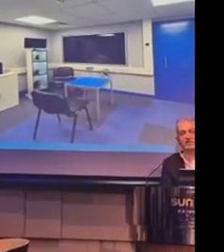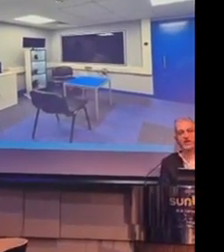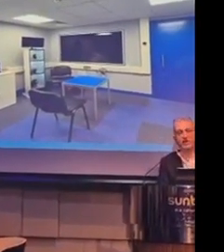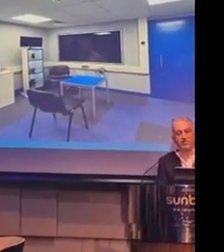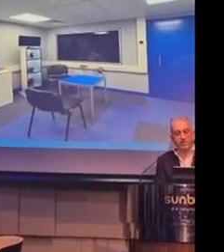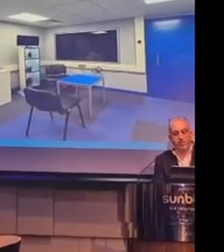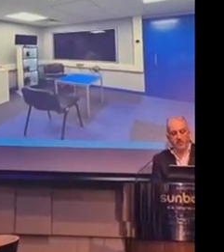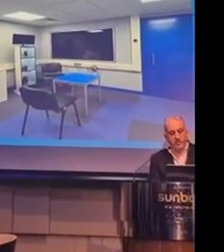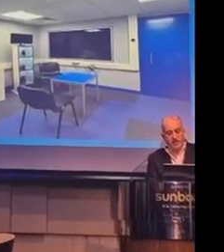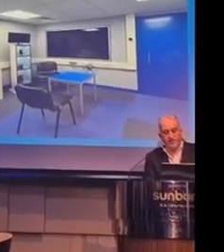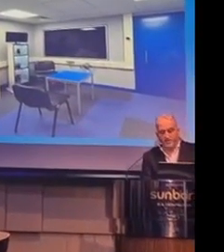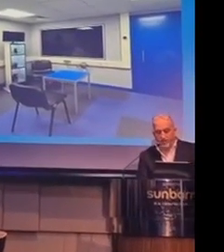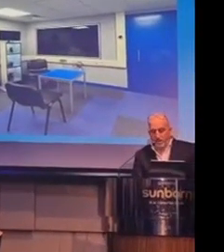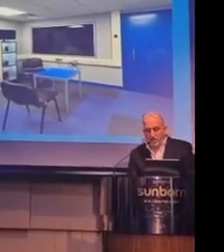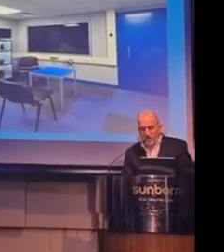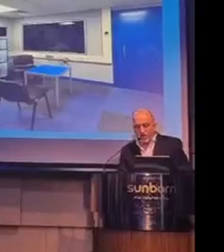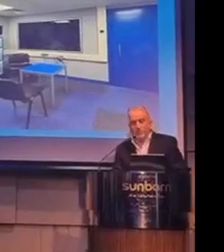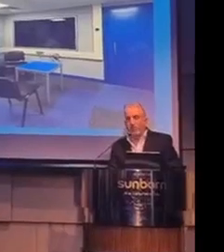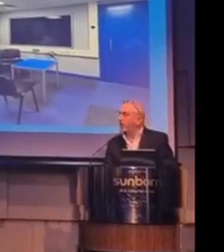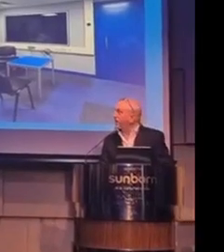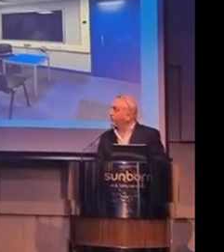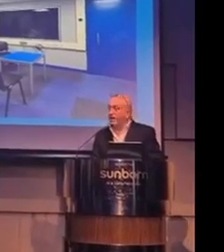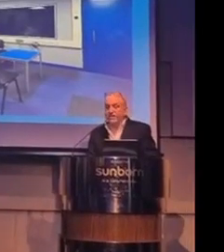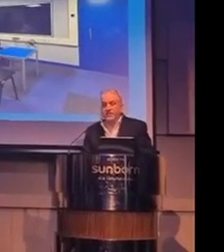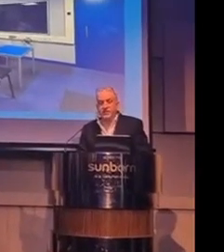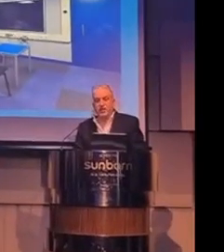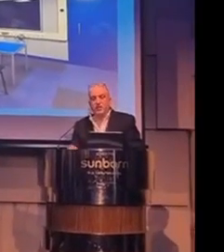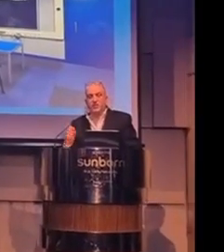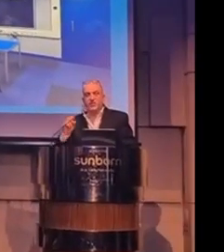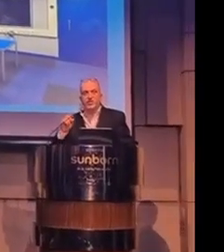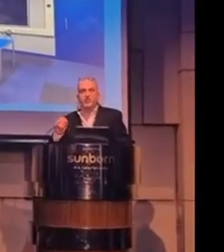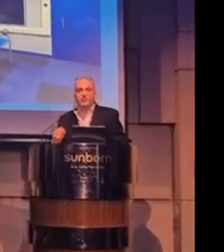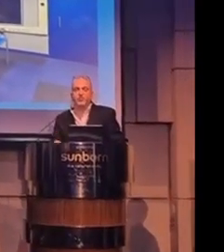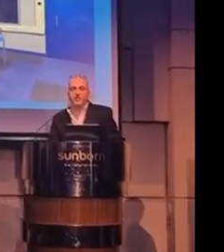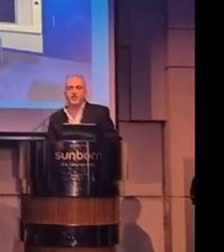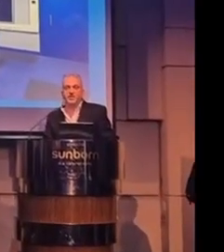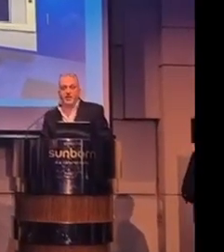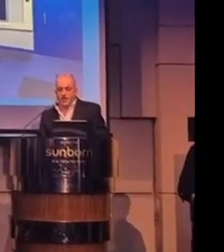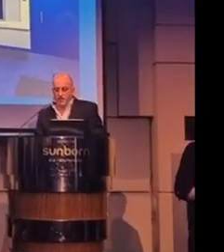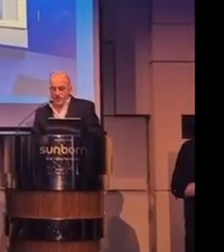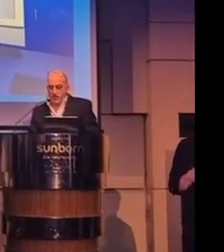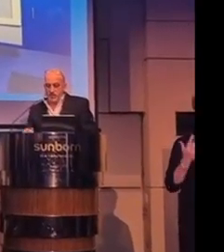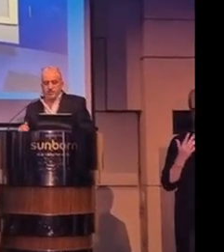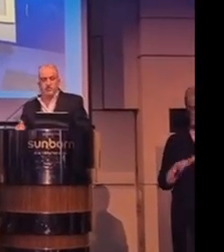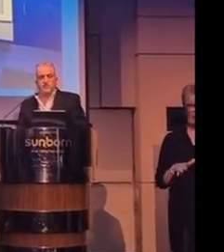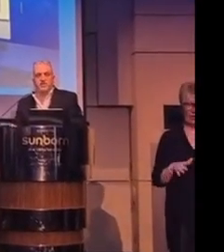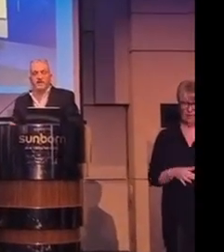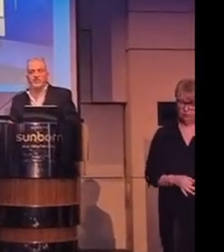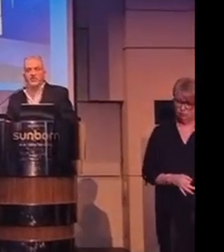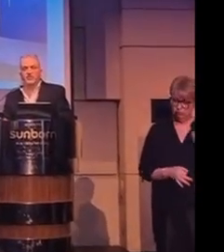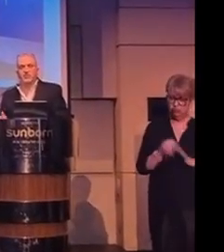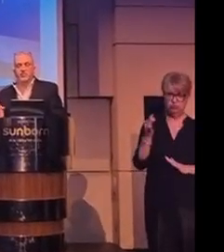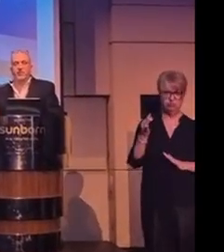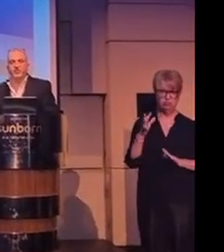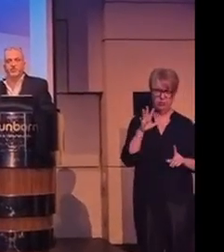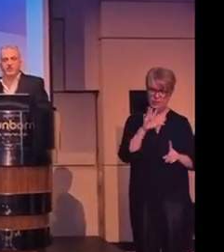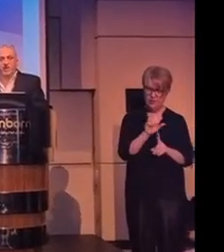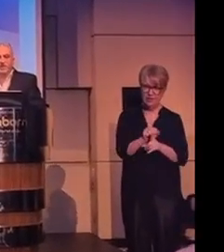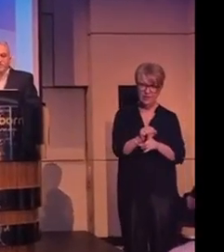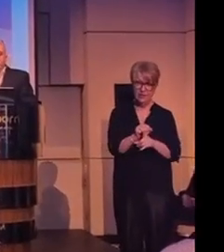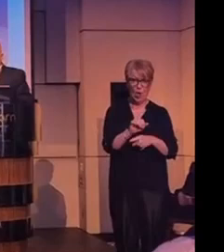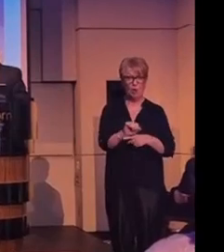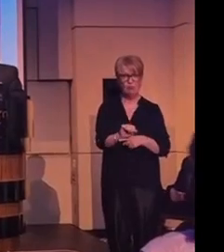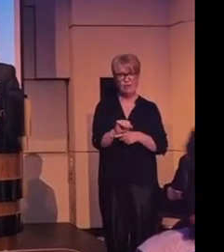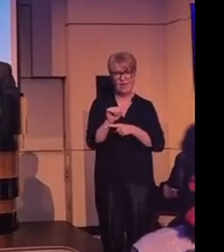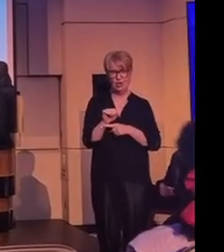have undertaken over the past year. We have made huge strides in detection, prevention